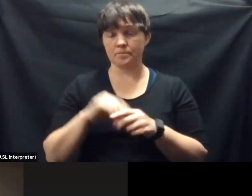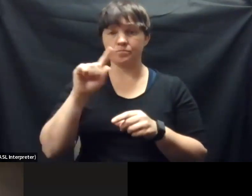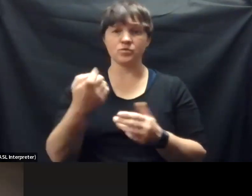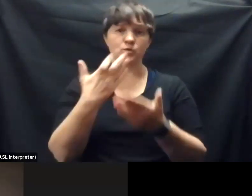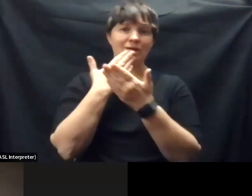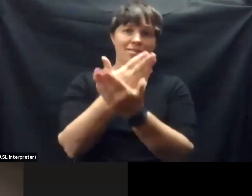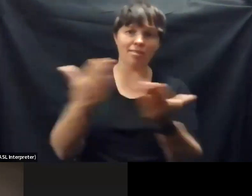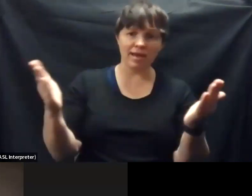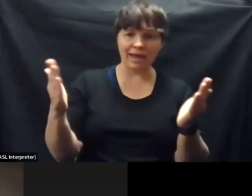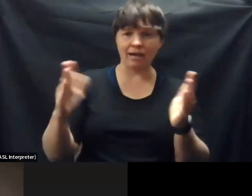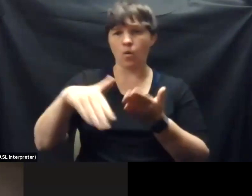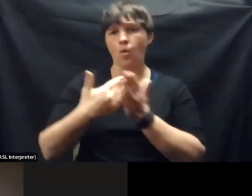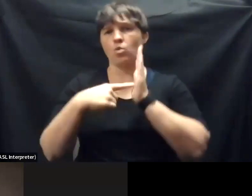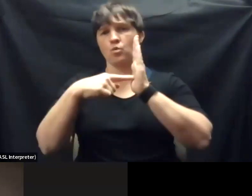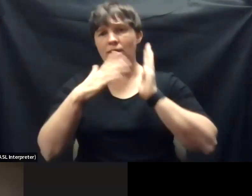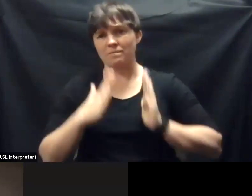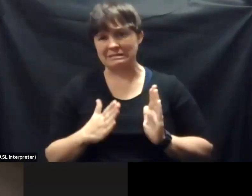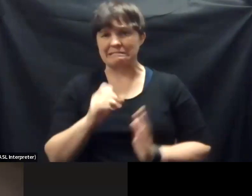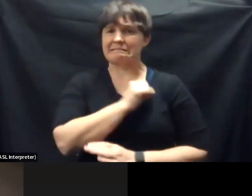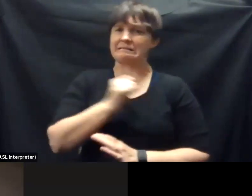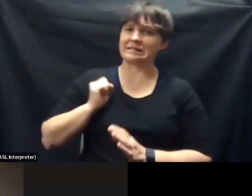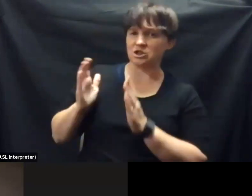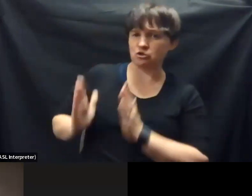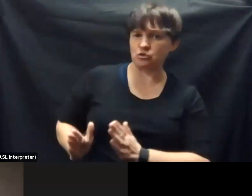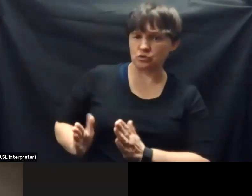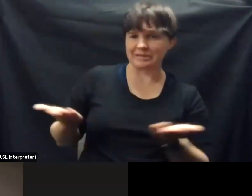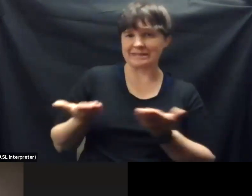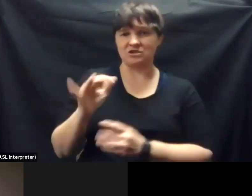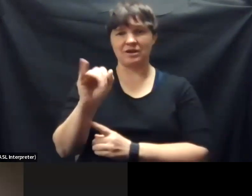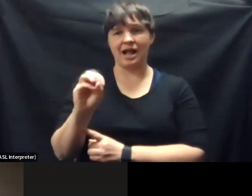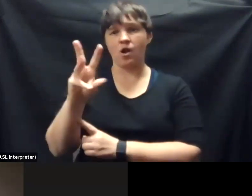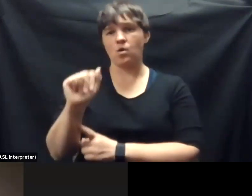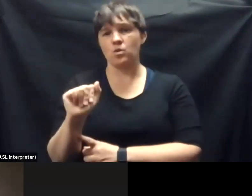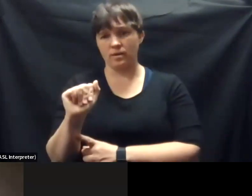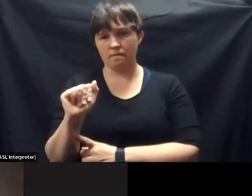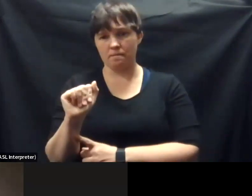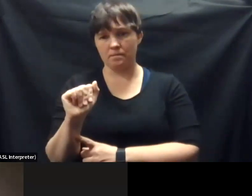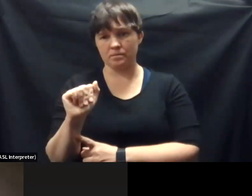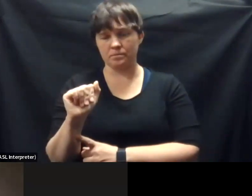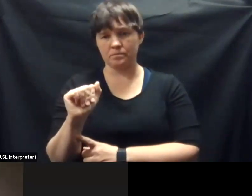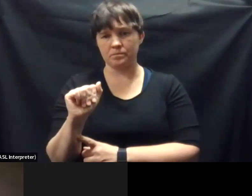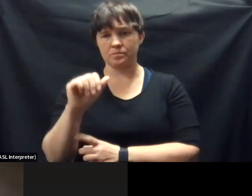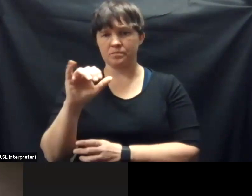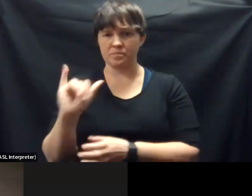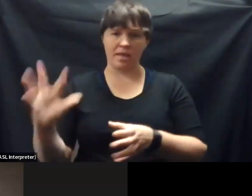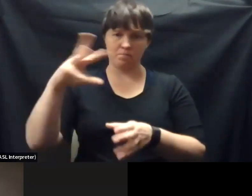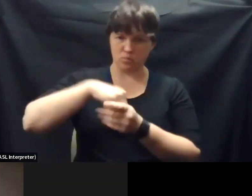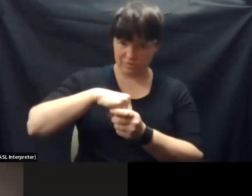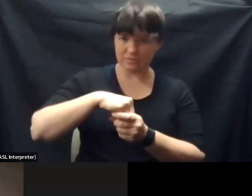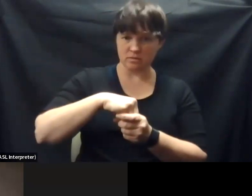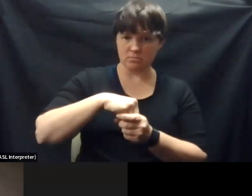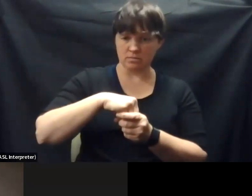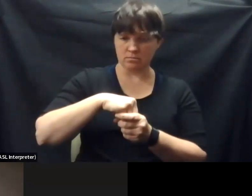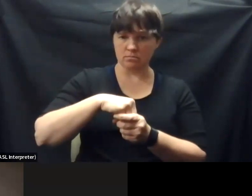all the representatives and senators here in Iowa who have participated